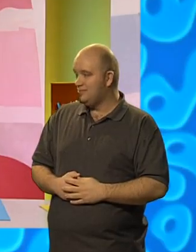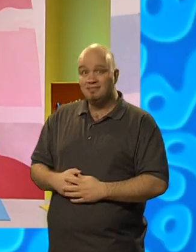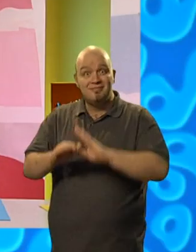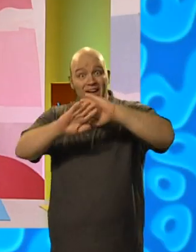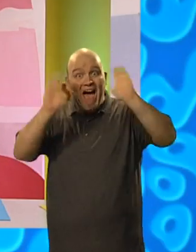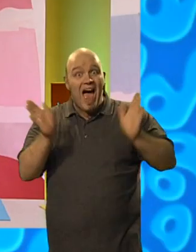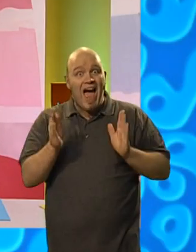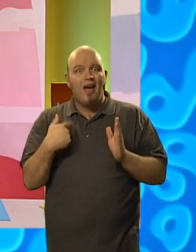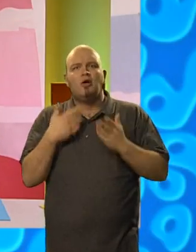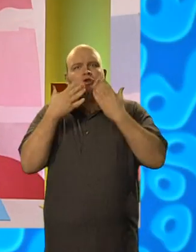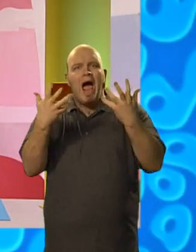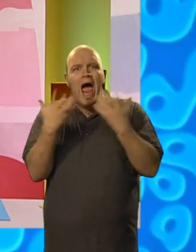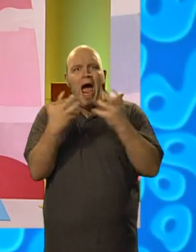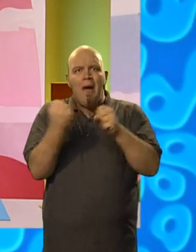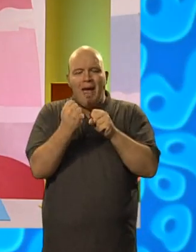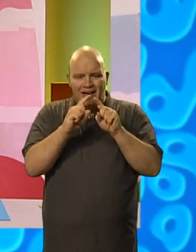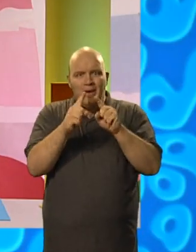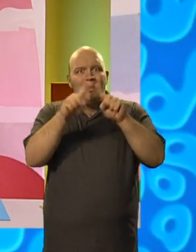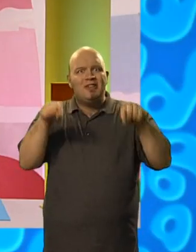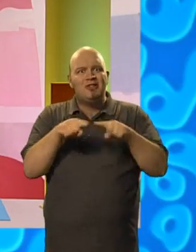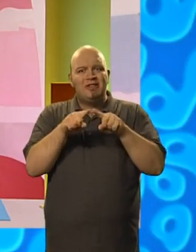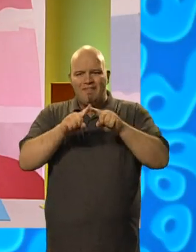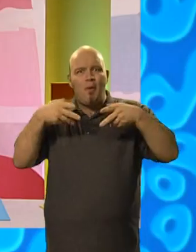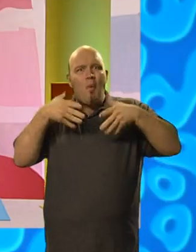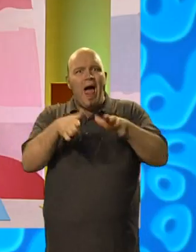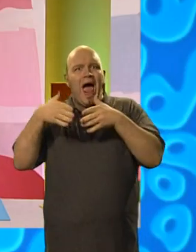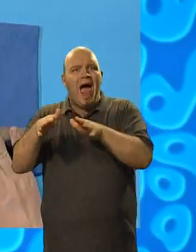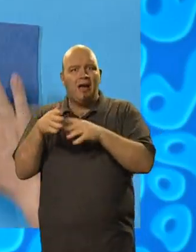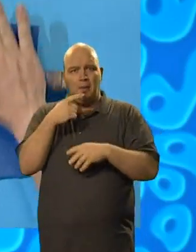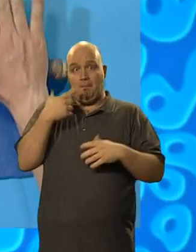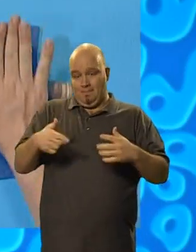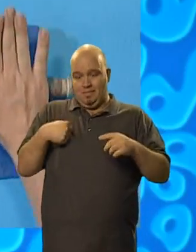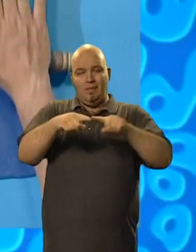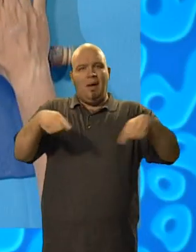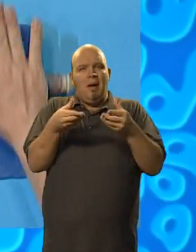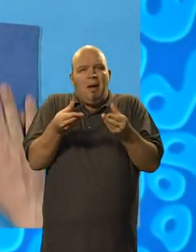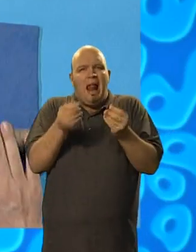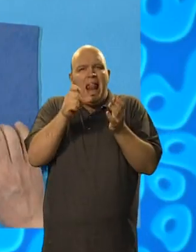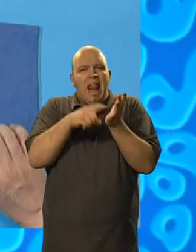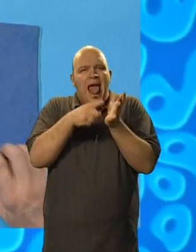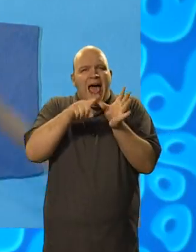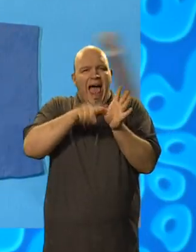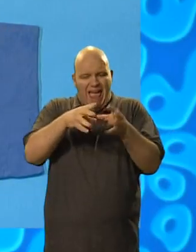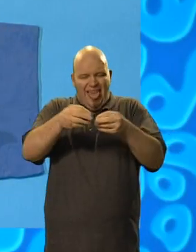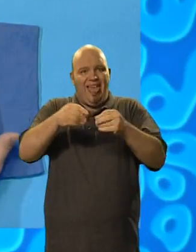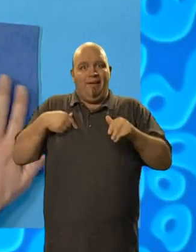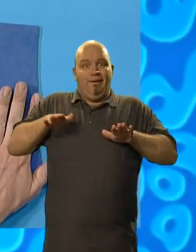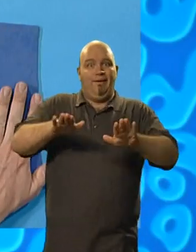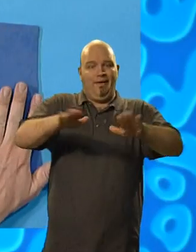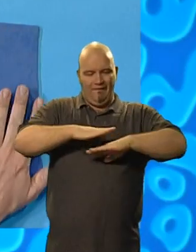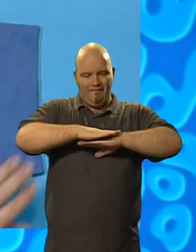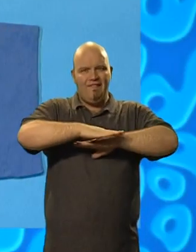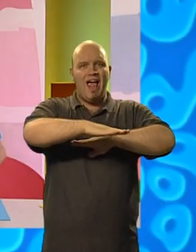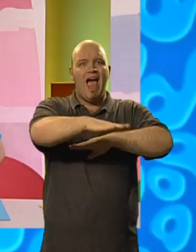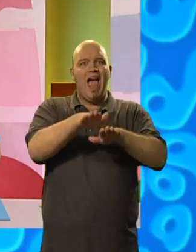Hi, I'm Jay, and I'm going to show you ways to make pictures. I've been rolling out some modelling clay here, so it's all nice and